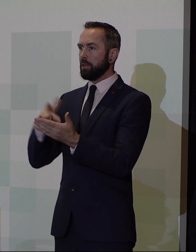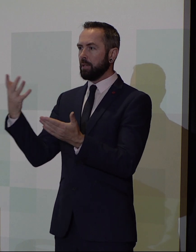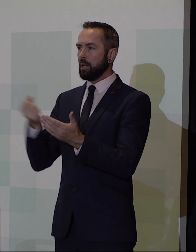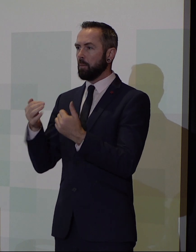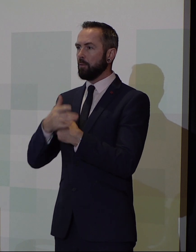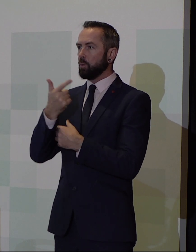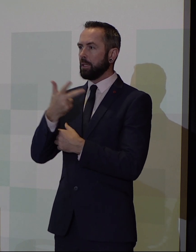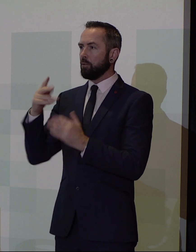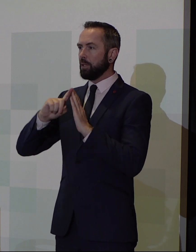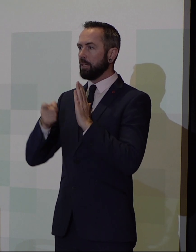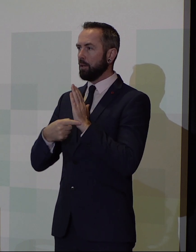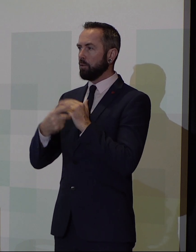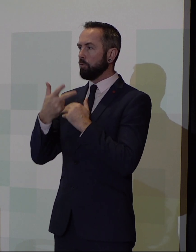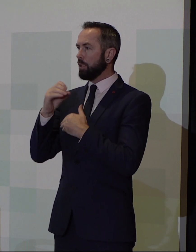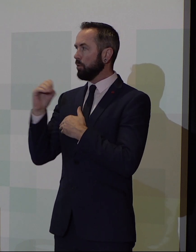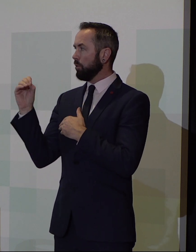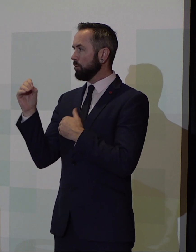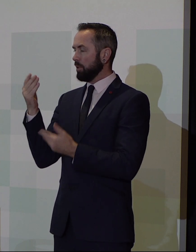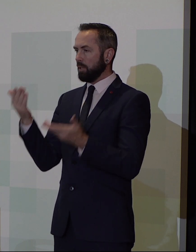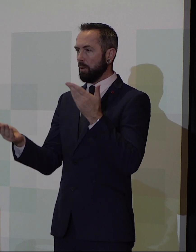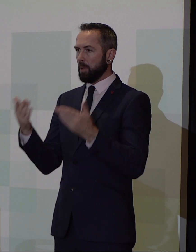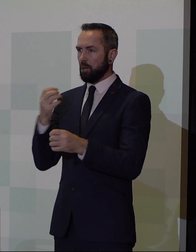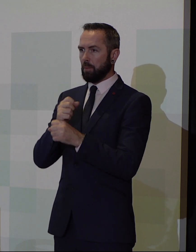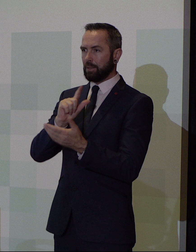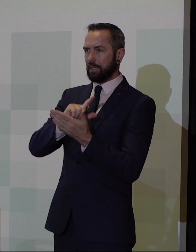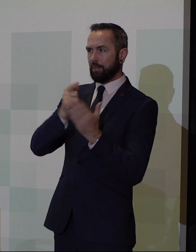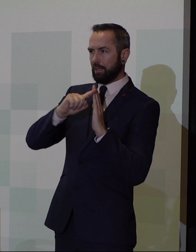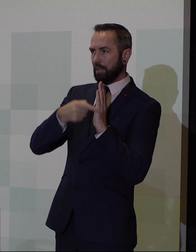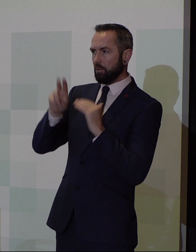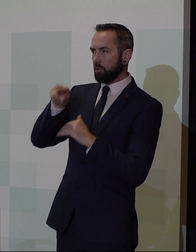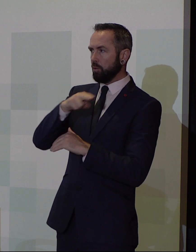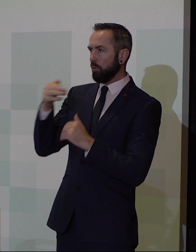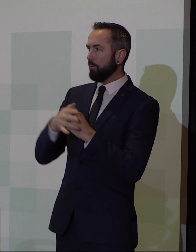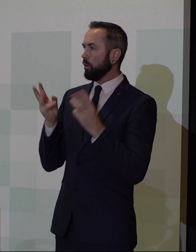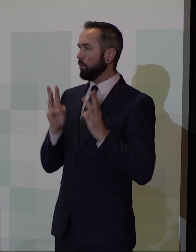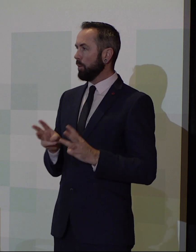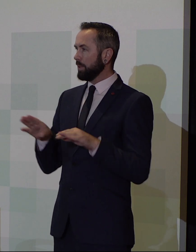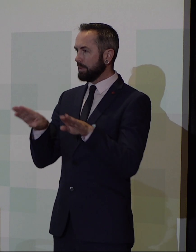of 23,300 compared to about 17,000 euros for women.